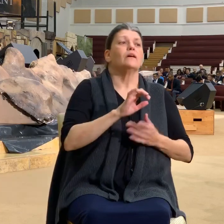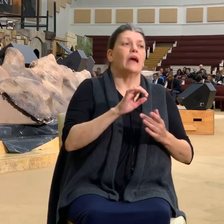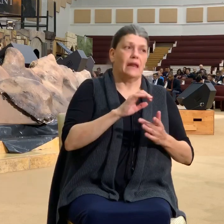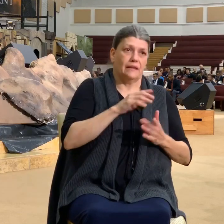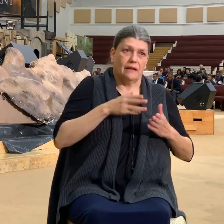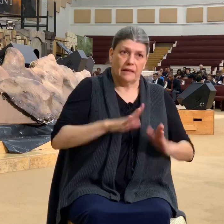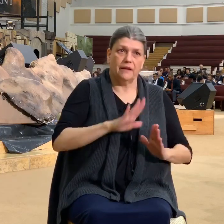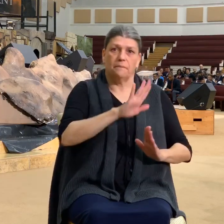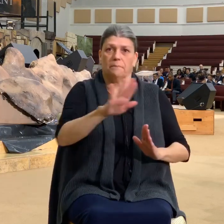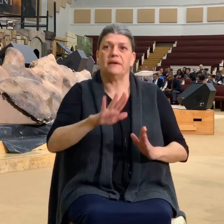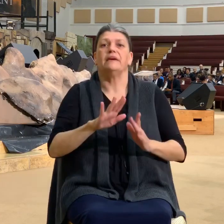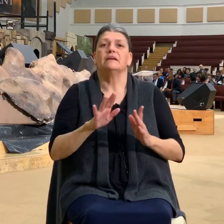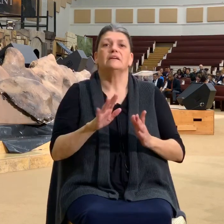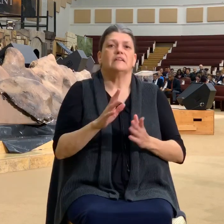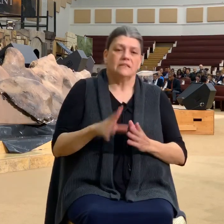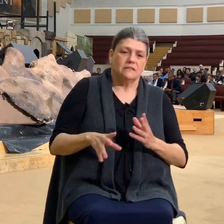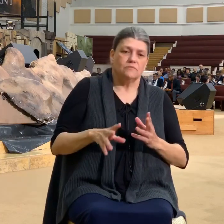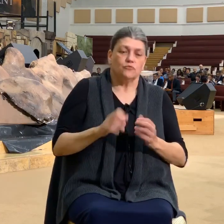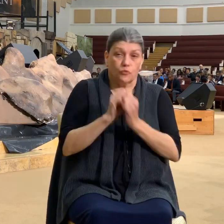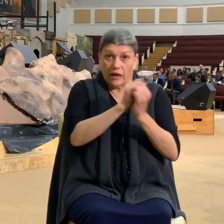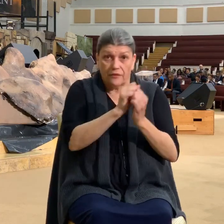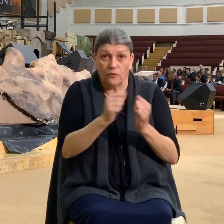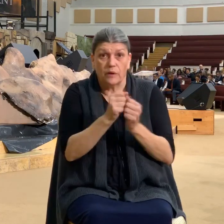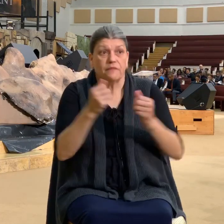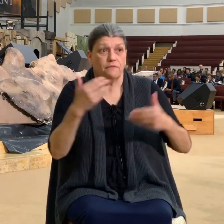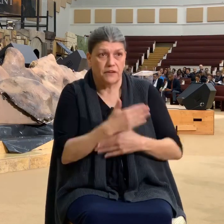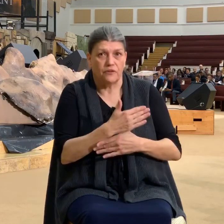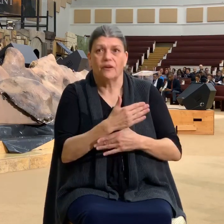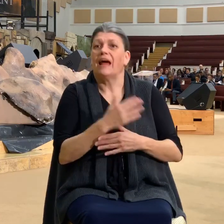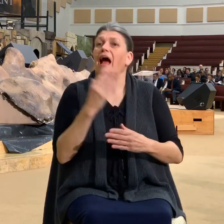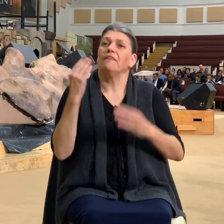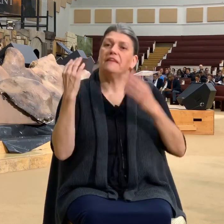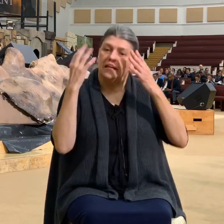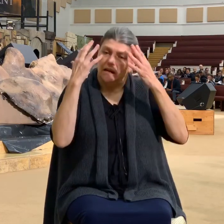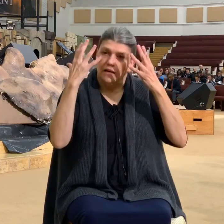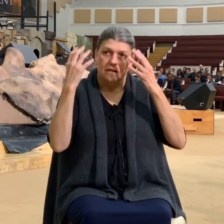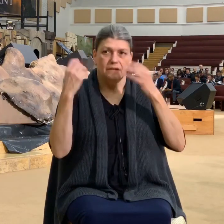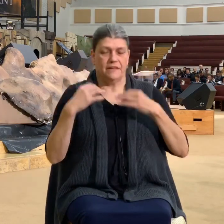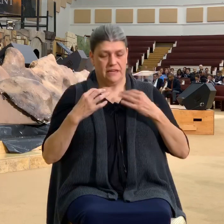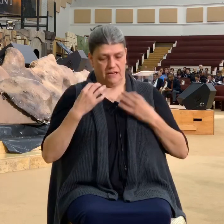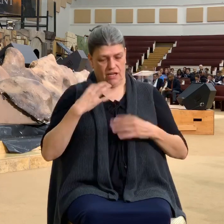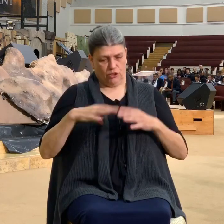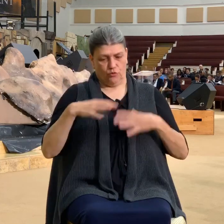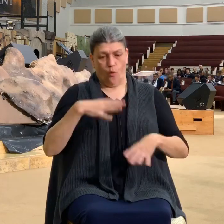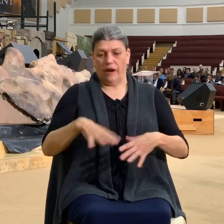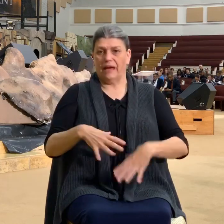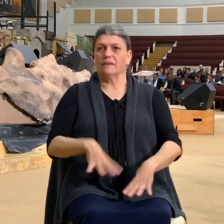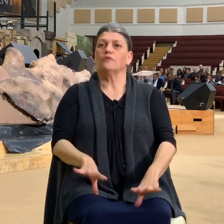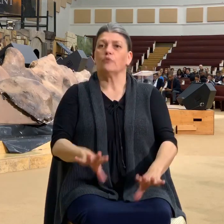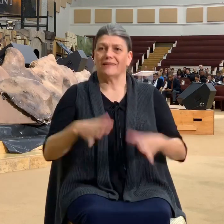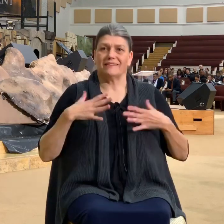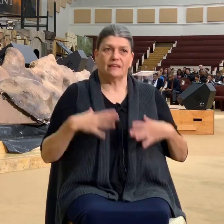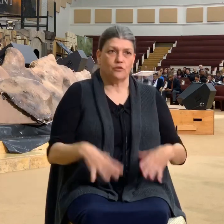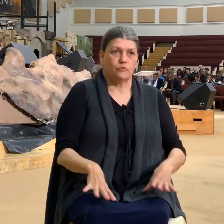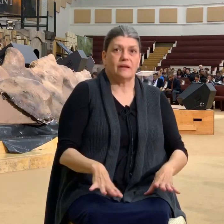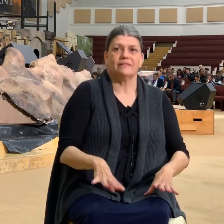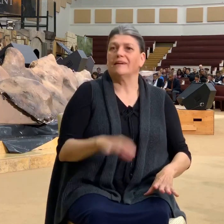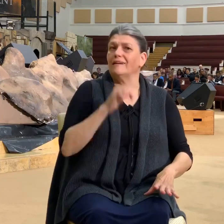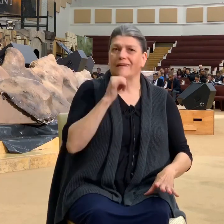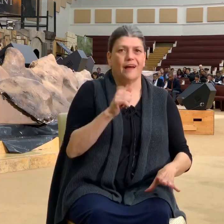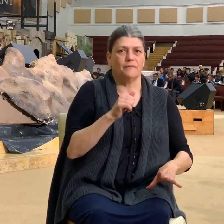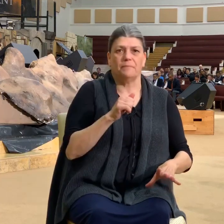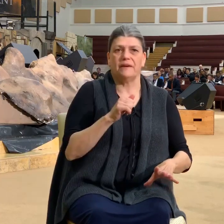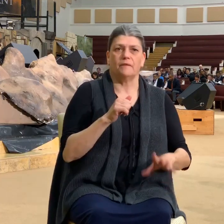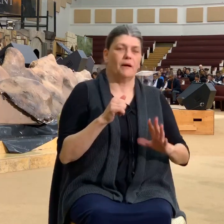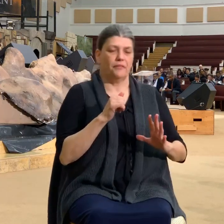adorning let it not be that outward adorning, plaiting the hair and wearing of gold or putting on of apparel, but let